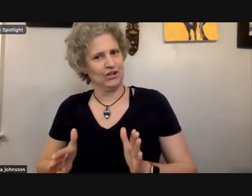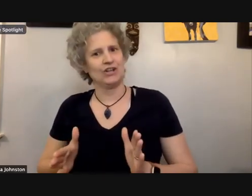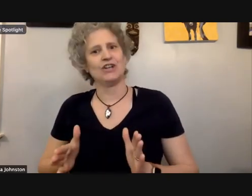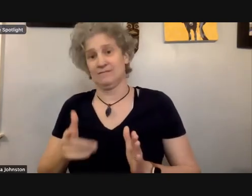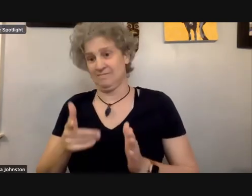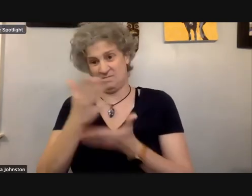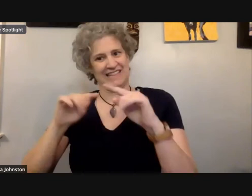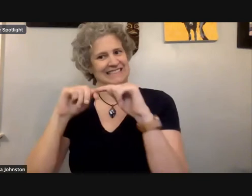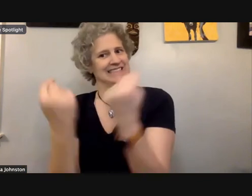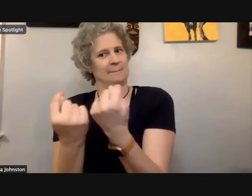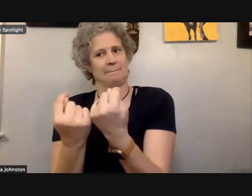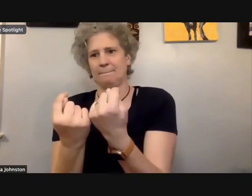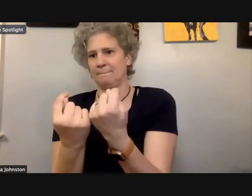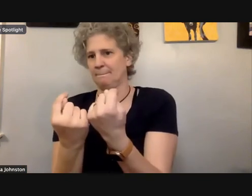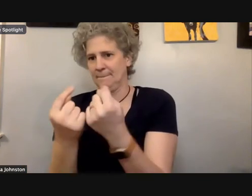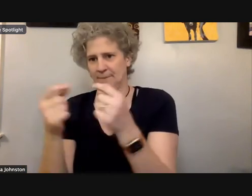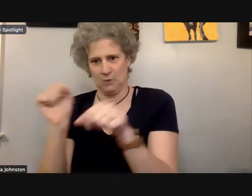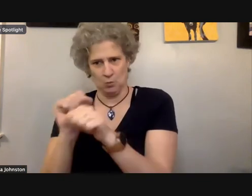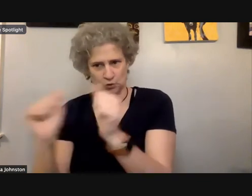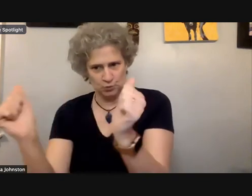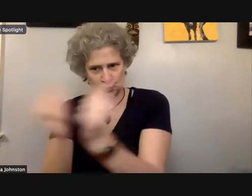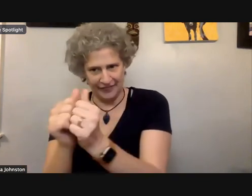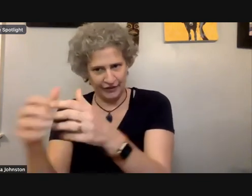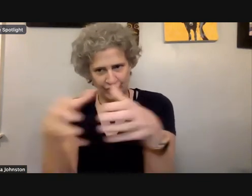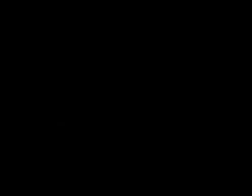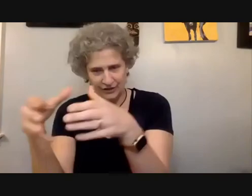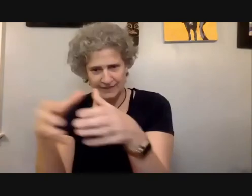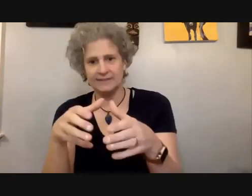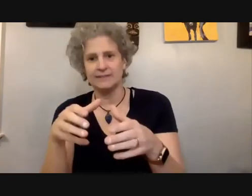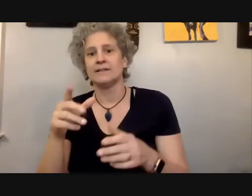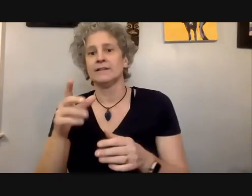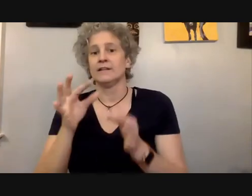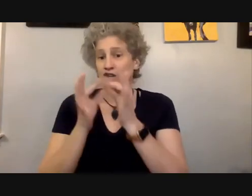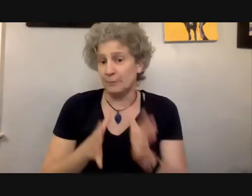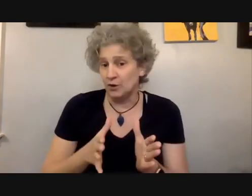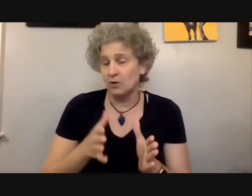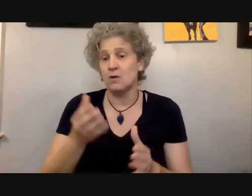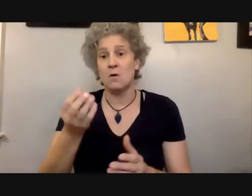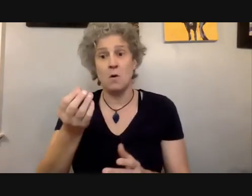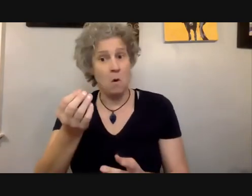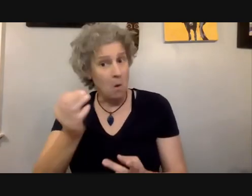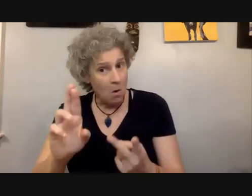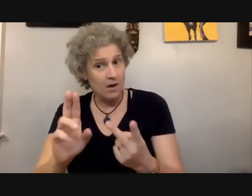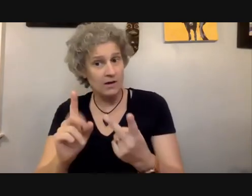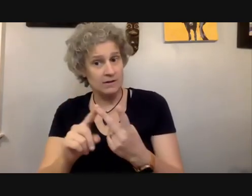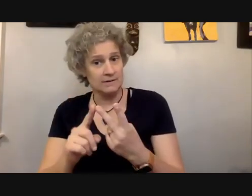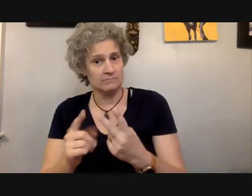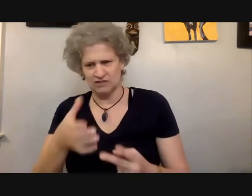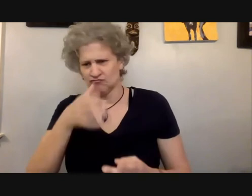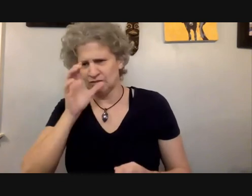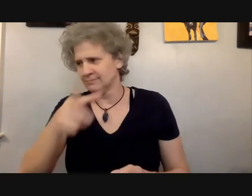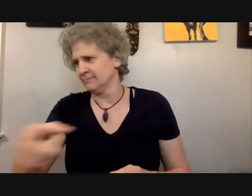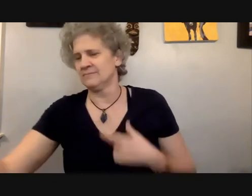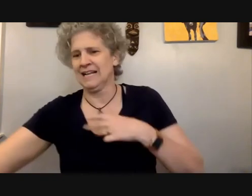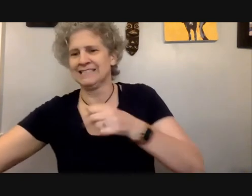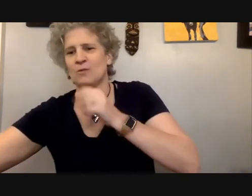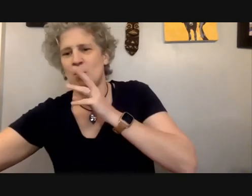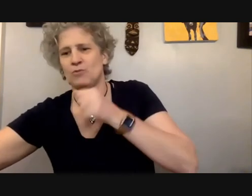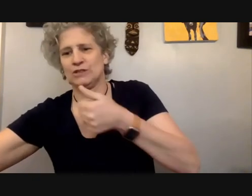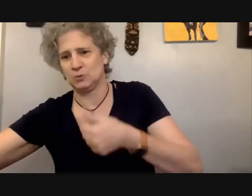And then interpreters, which is part of the medical team. You don't often think about it, but they work in conjunction with the doctors or the